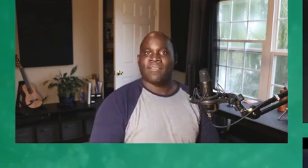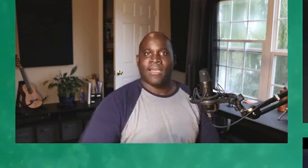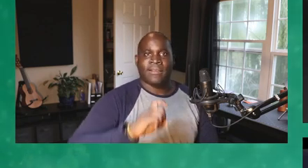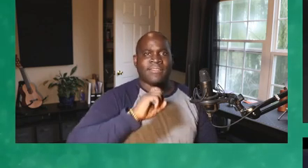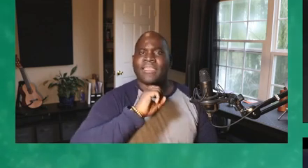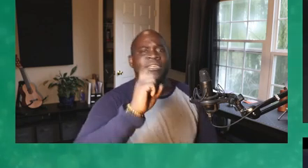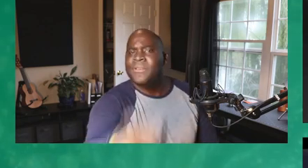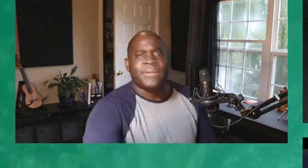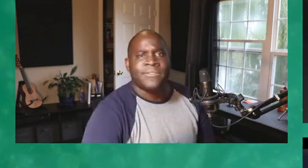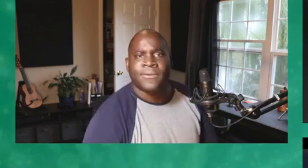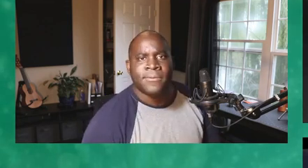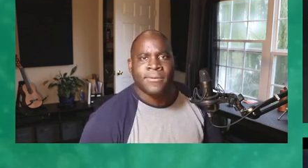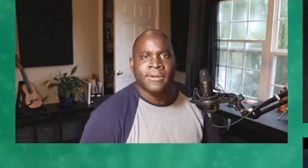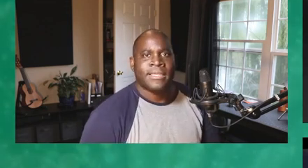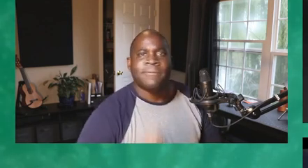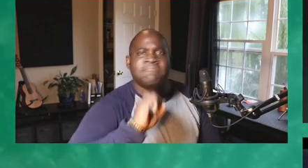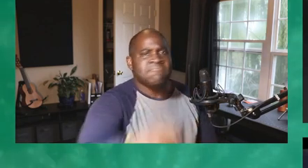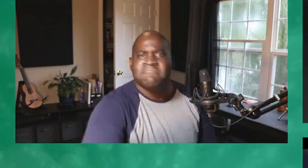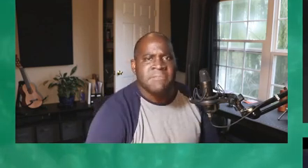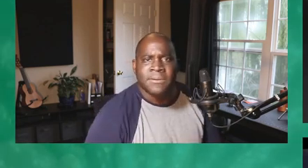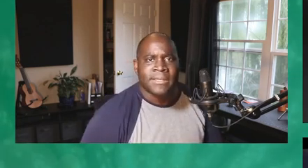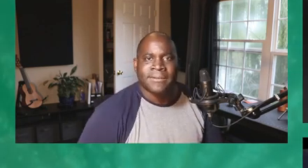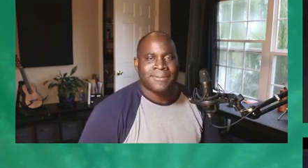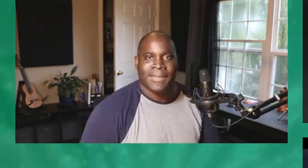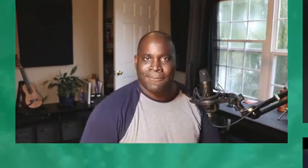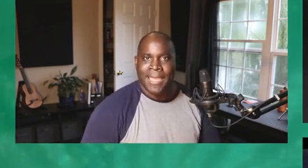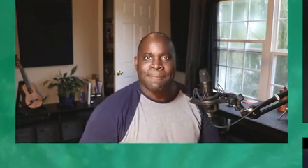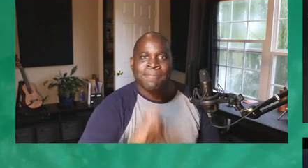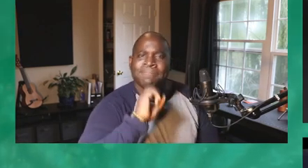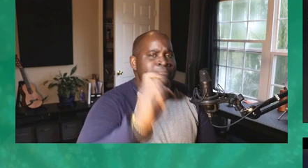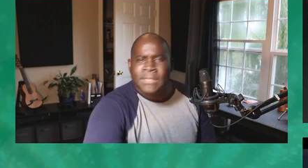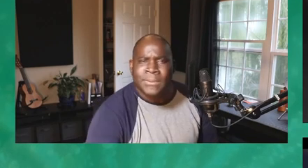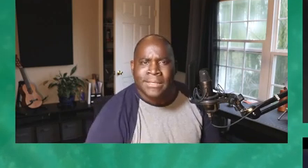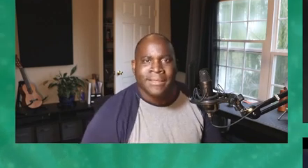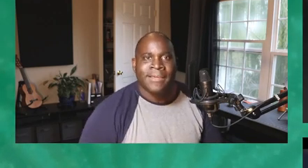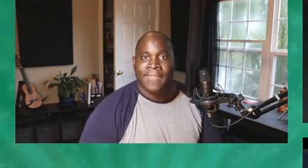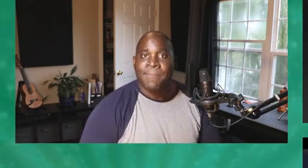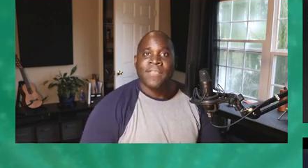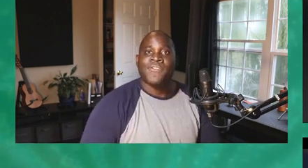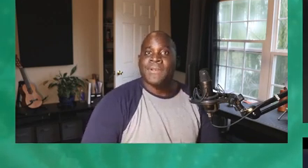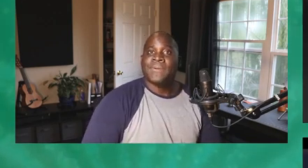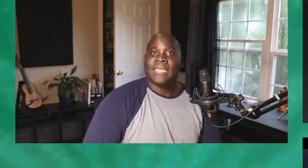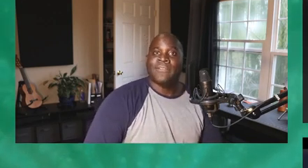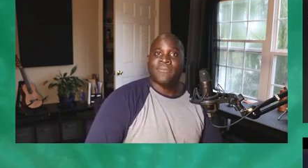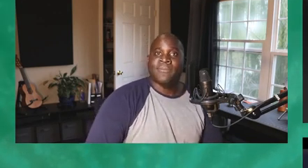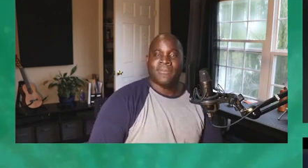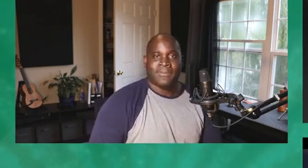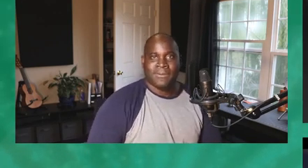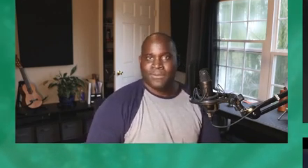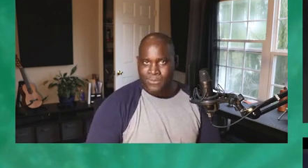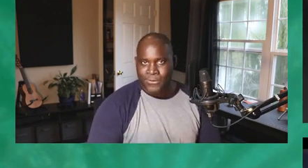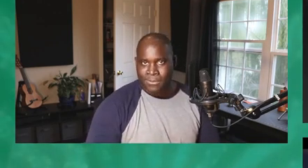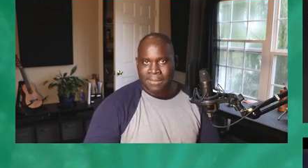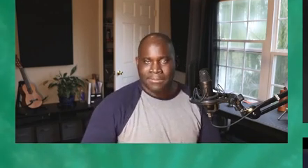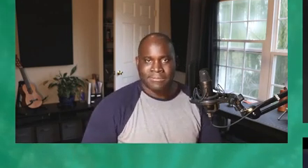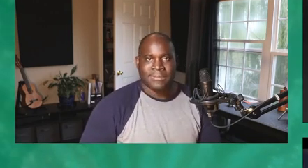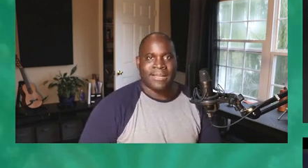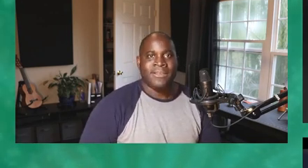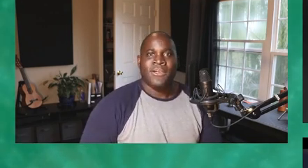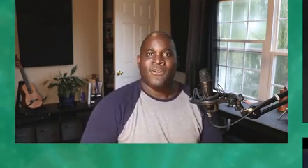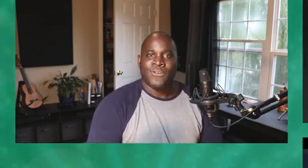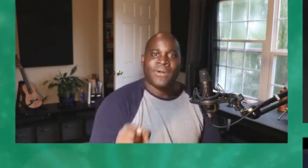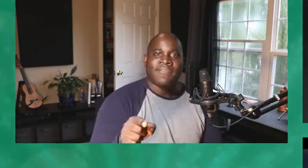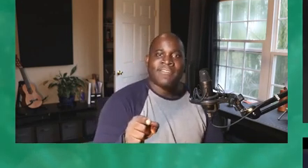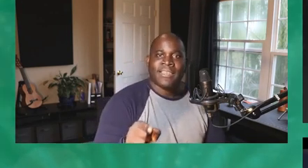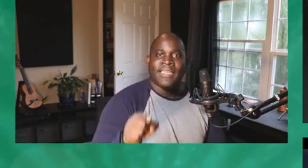or one sign. It's like, you don't need to, like, right? That means you don't need to blah, blah, blah, blah,